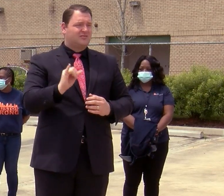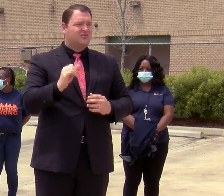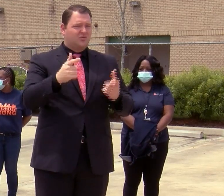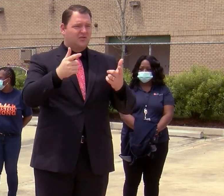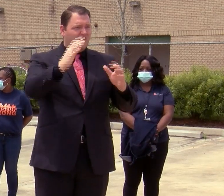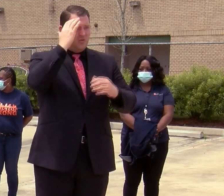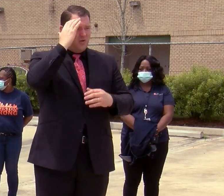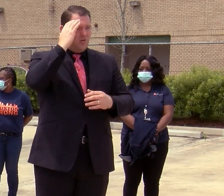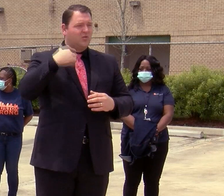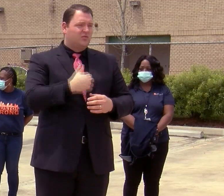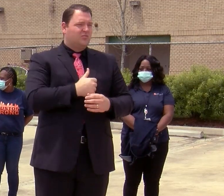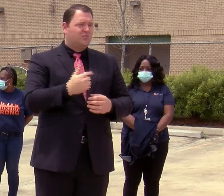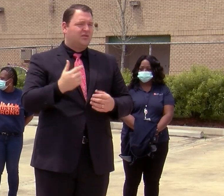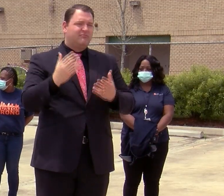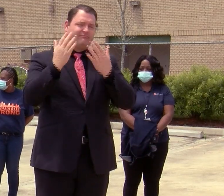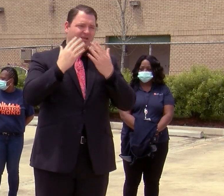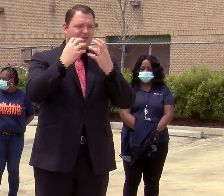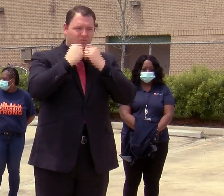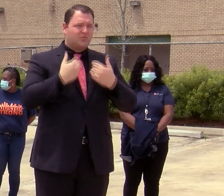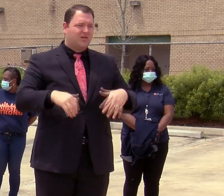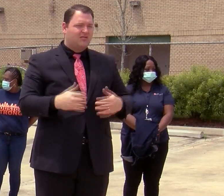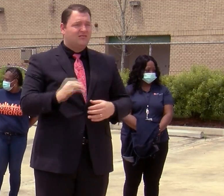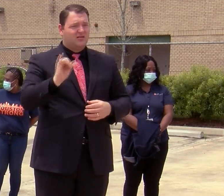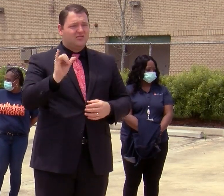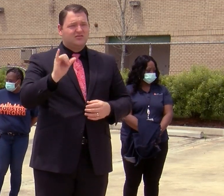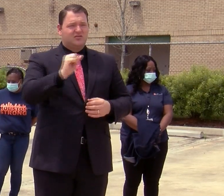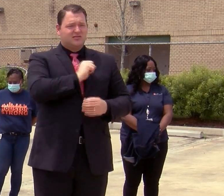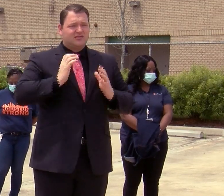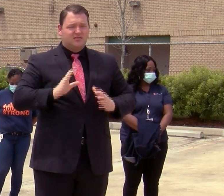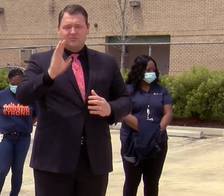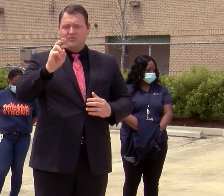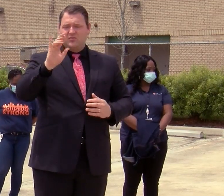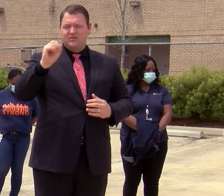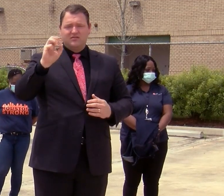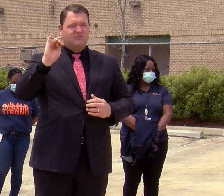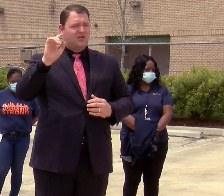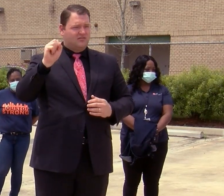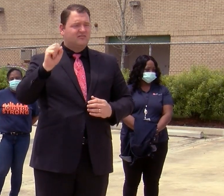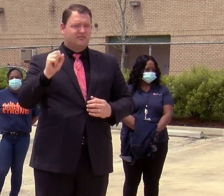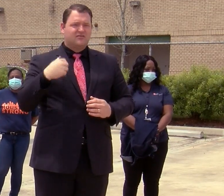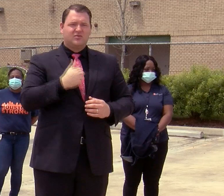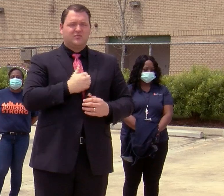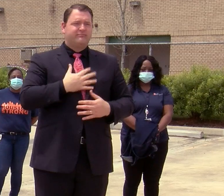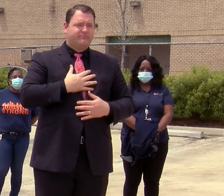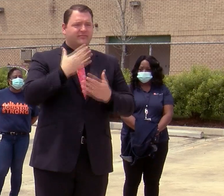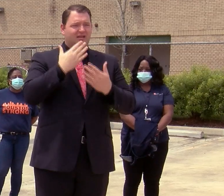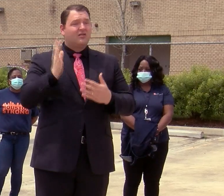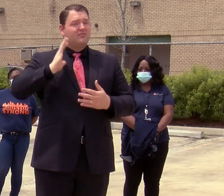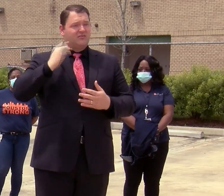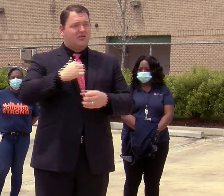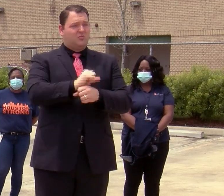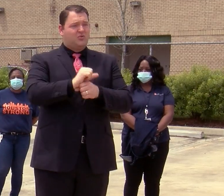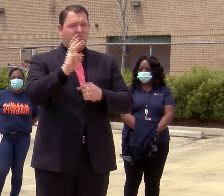all know that we are so appreciative, and certainly to the Senator, Boris Miles. Just so appreciative. I used to actually work at